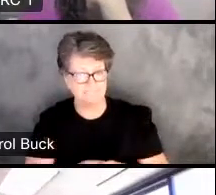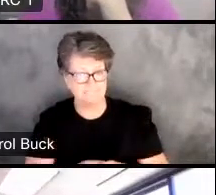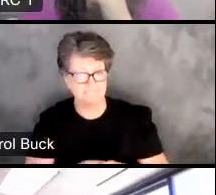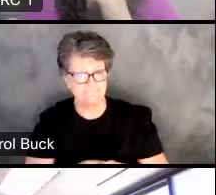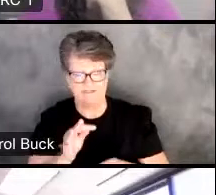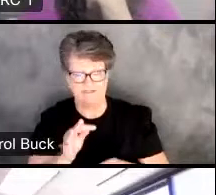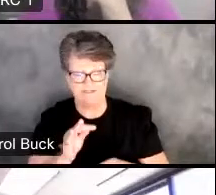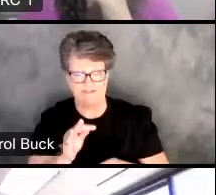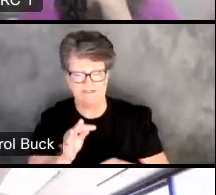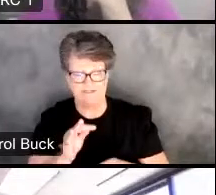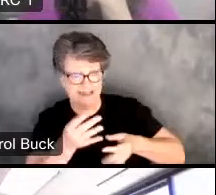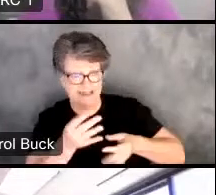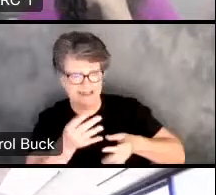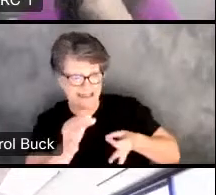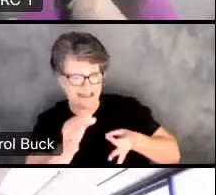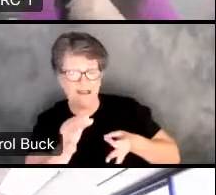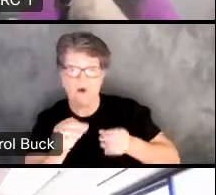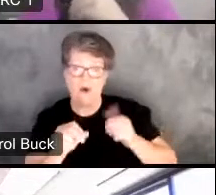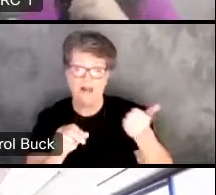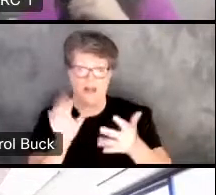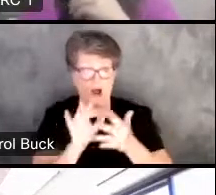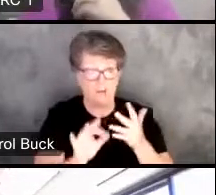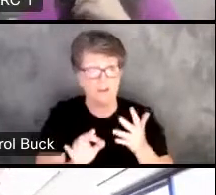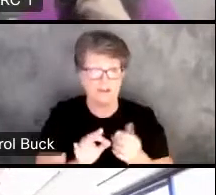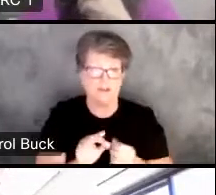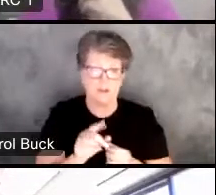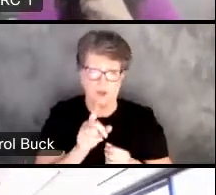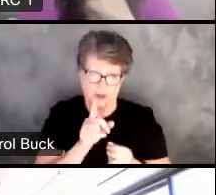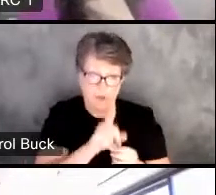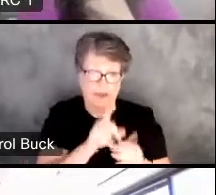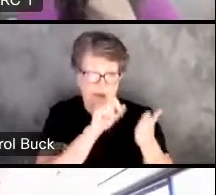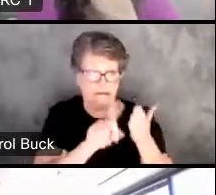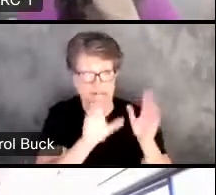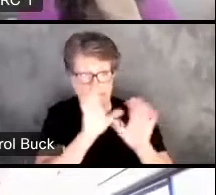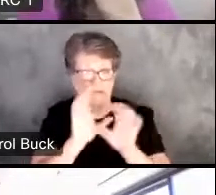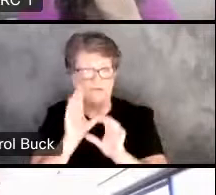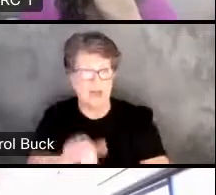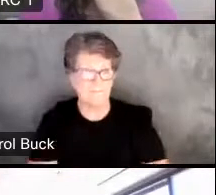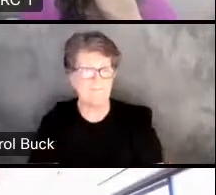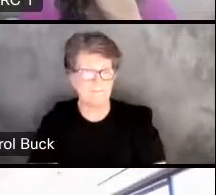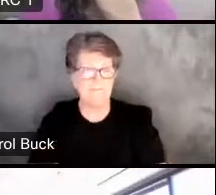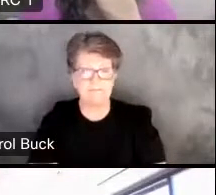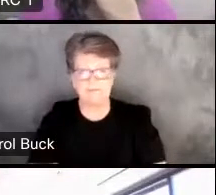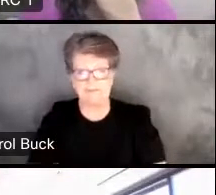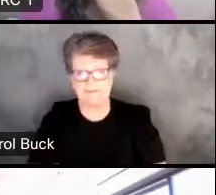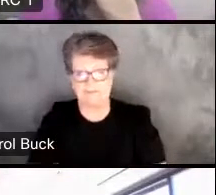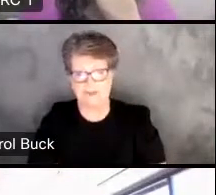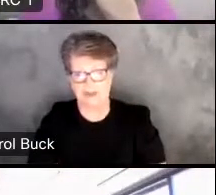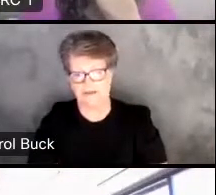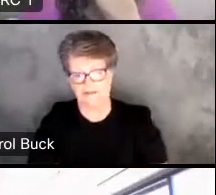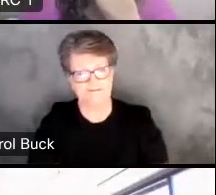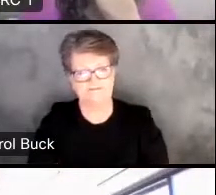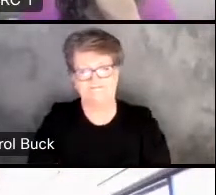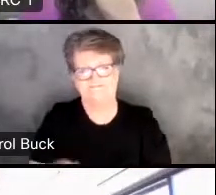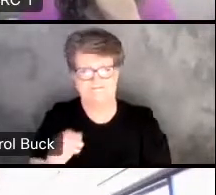replacement for that, or if there's another option, we will surely be looking at it. So it's not going to